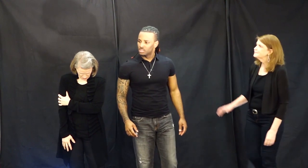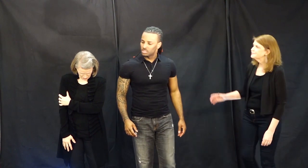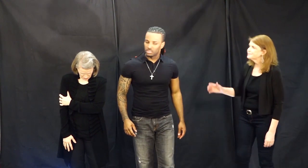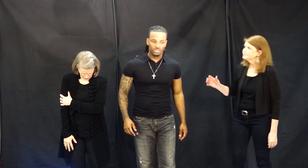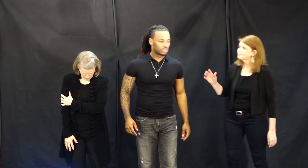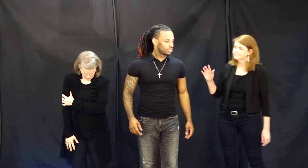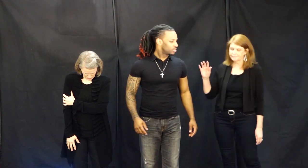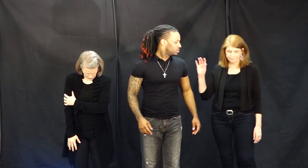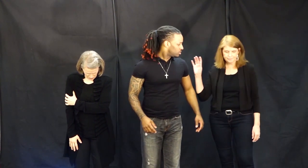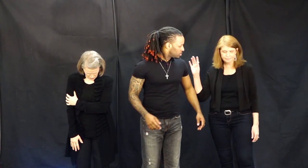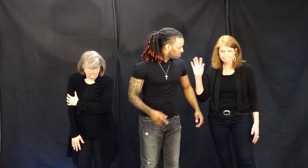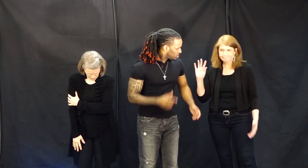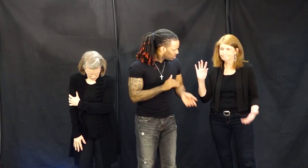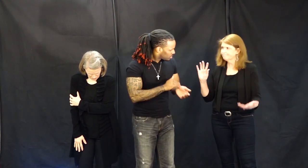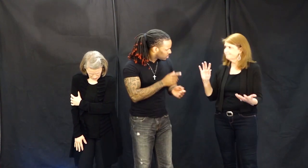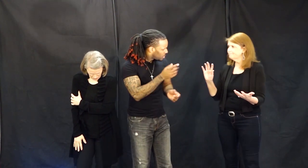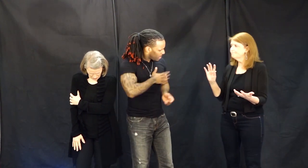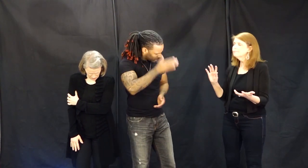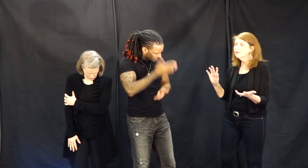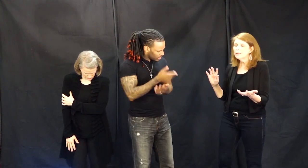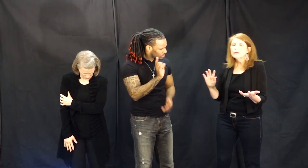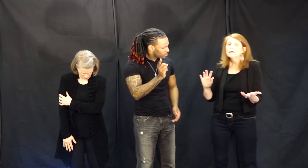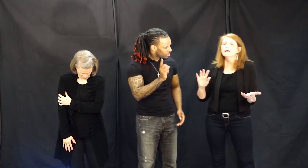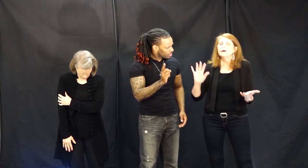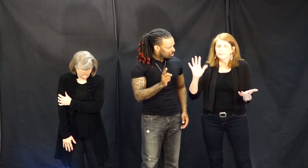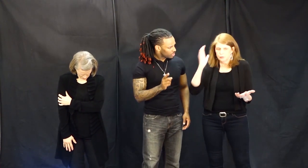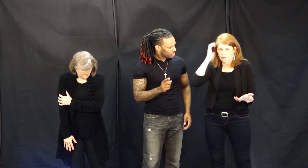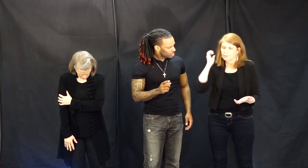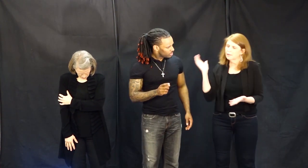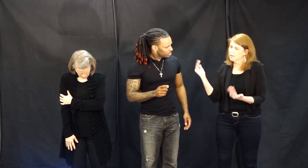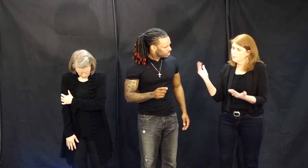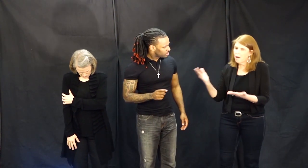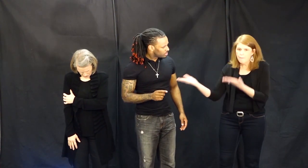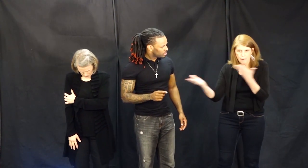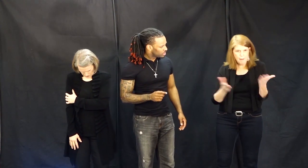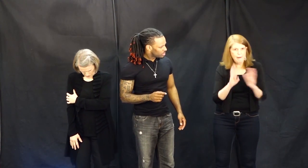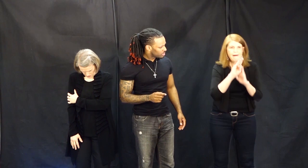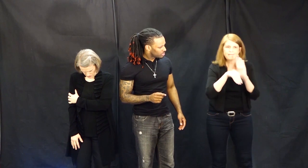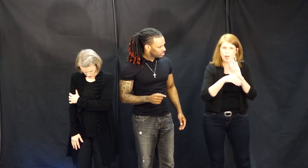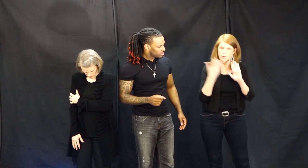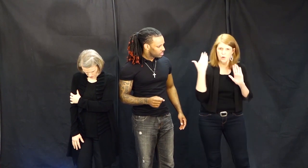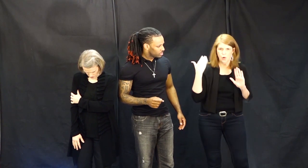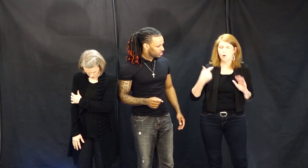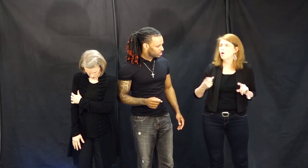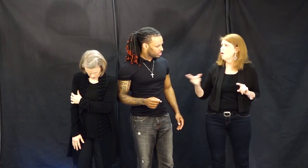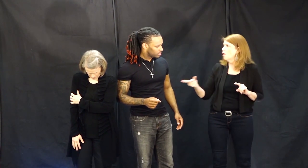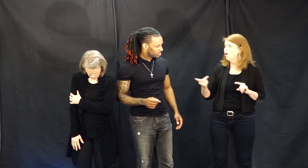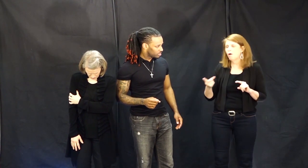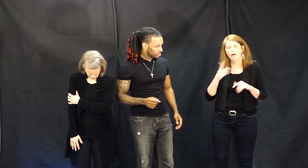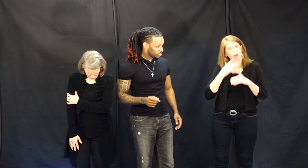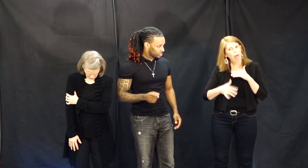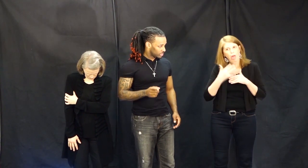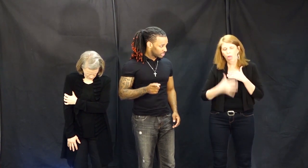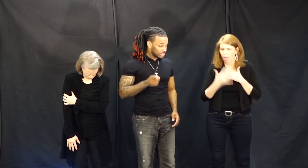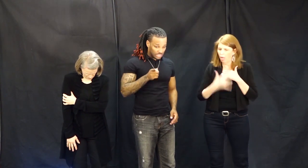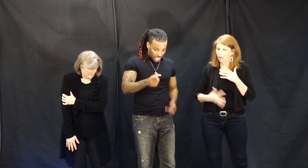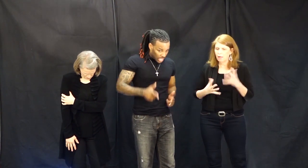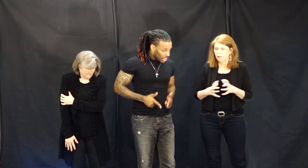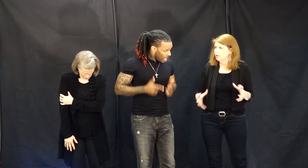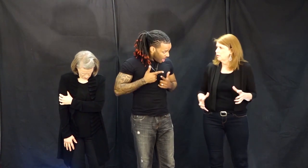Stay alive. Where's my son? Mr. Hamilton, come in. They brought him in a half an hour ago. He lost a lot of blood Is on he the way alive? over. Yes, but